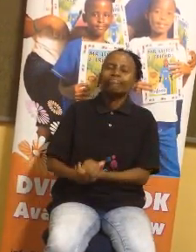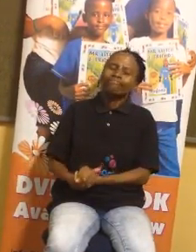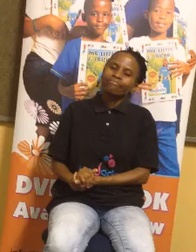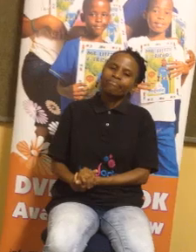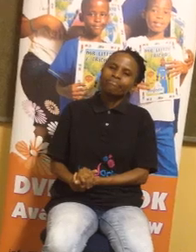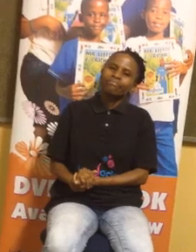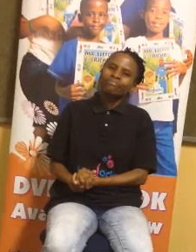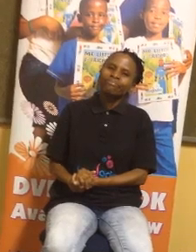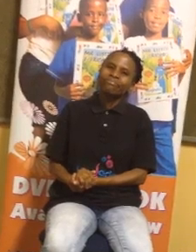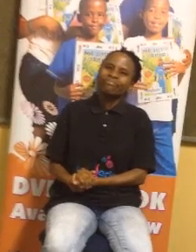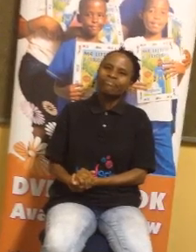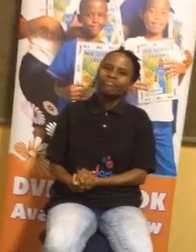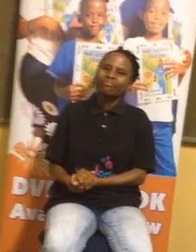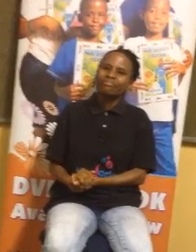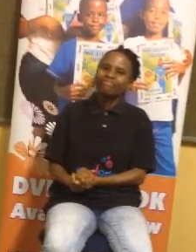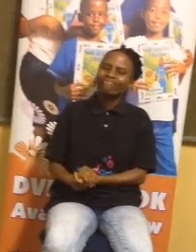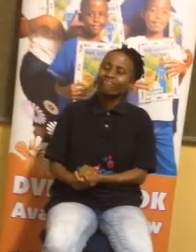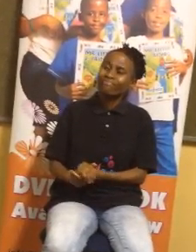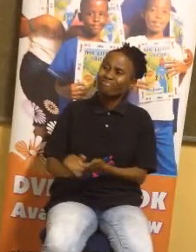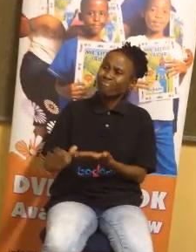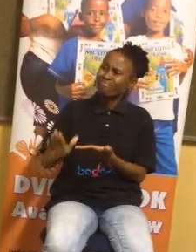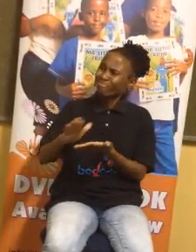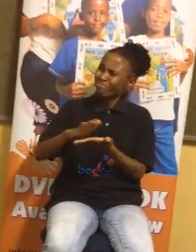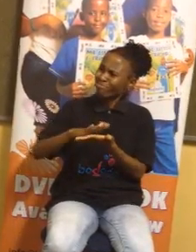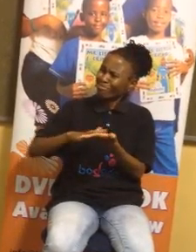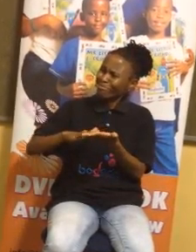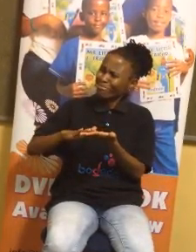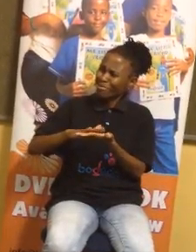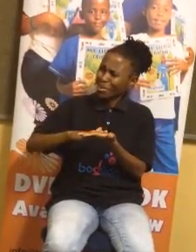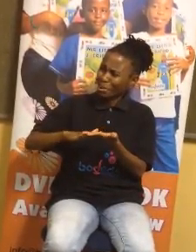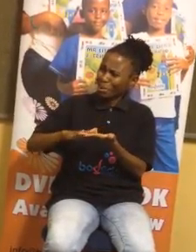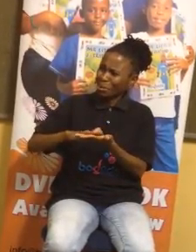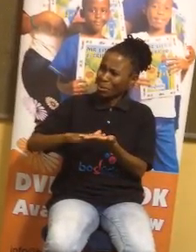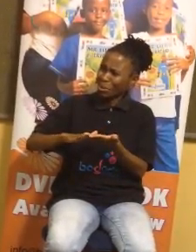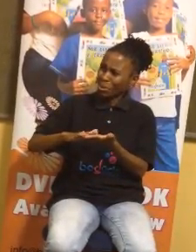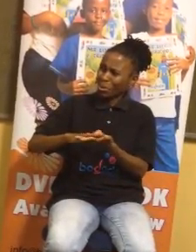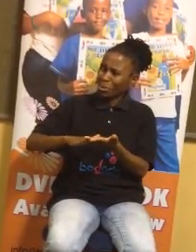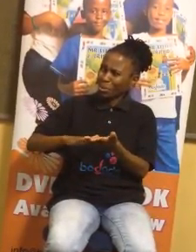Little are threats, pests like rats and flies, which carry diseases.